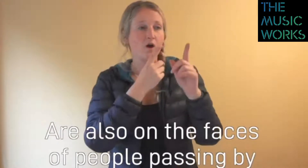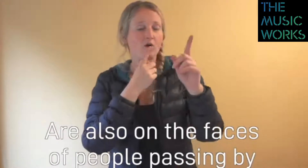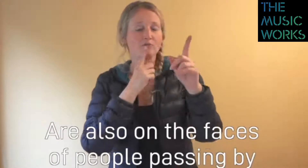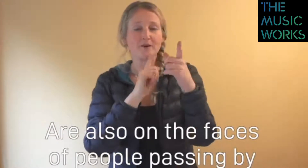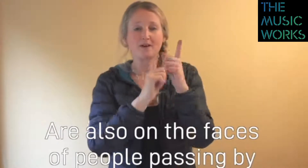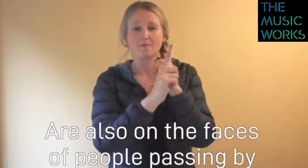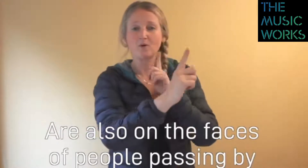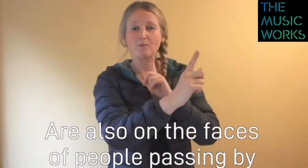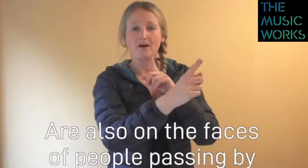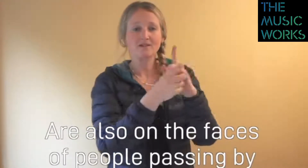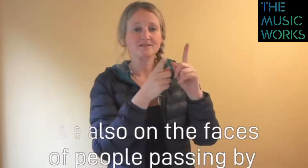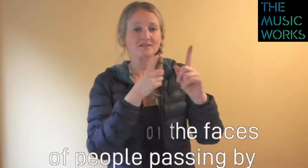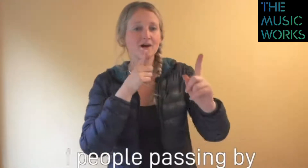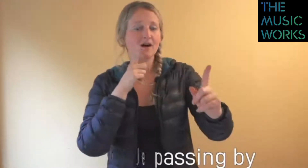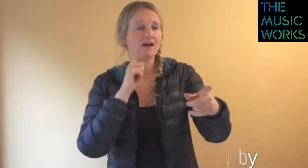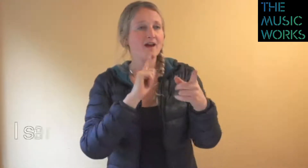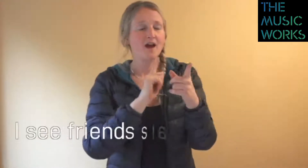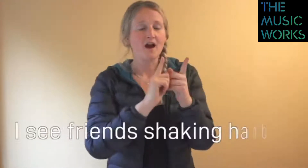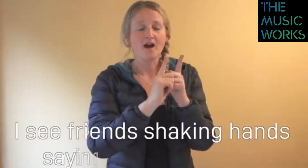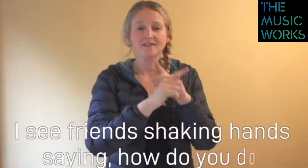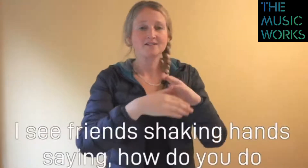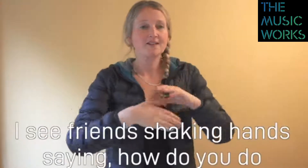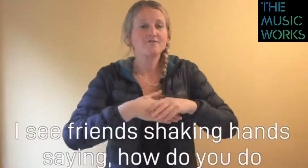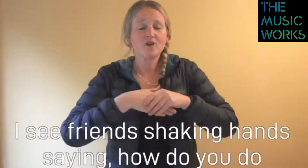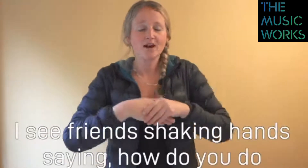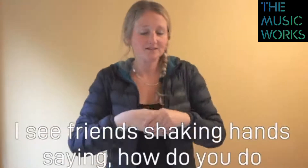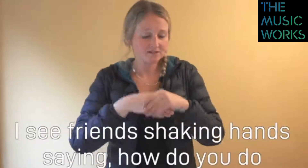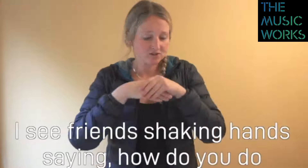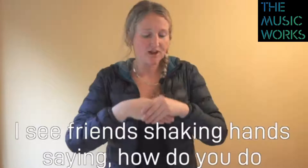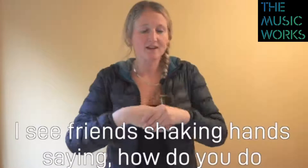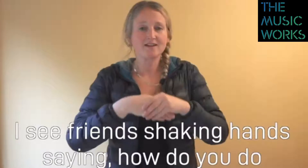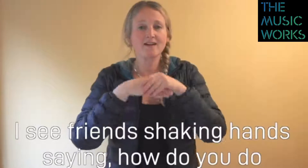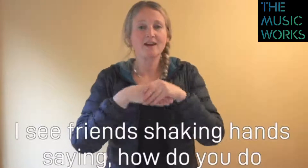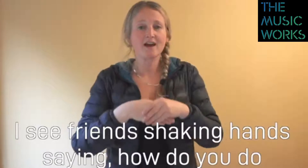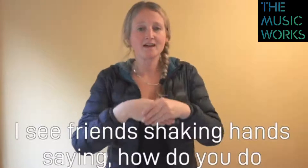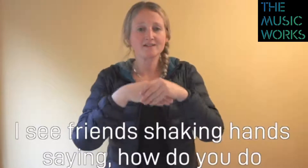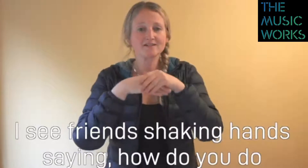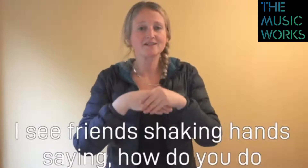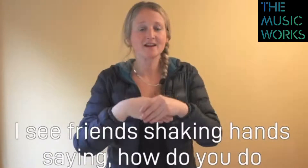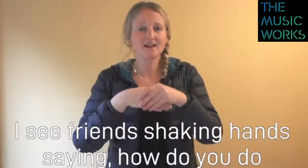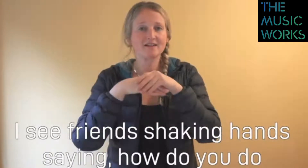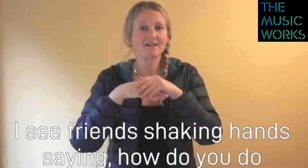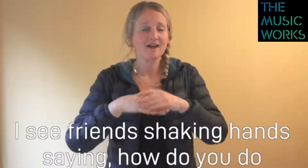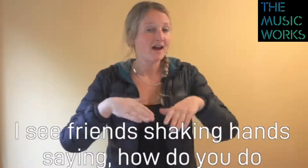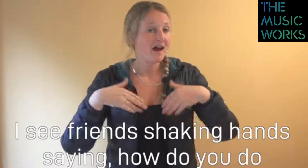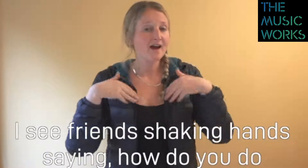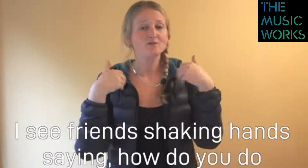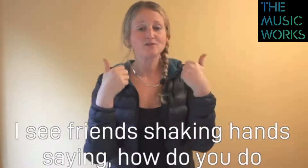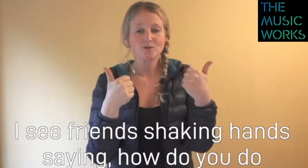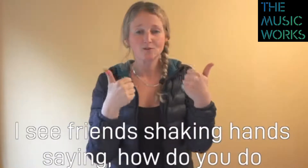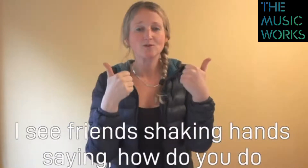of people passing by. I see friends shaking hands saying, how do you